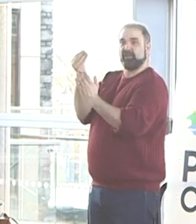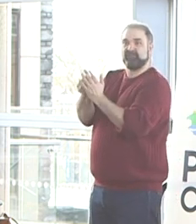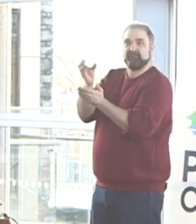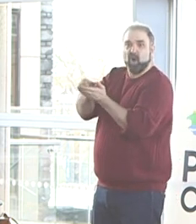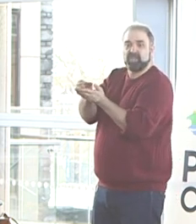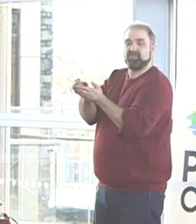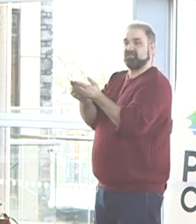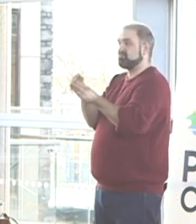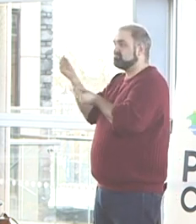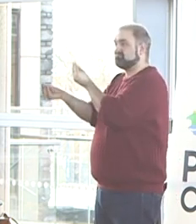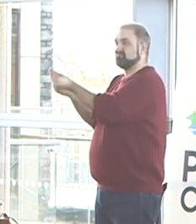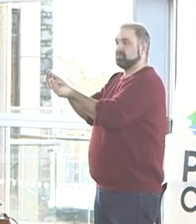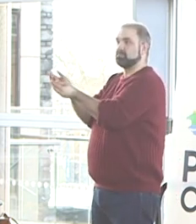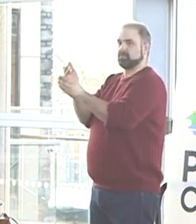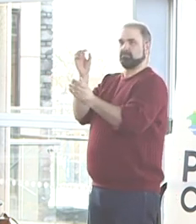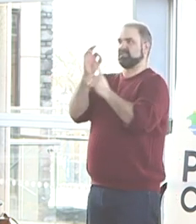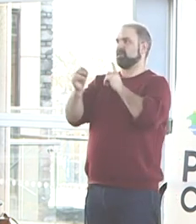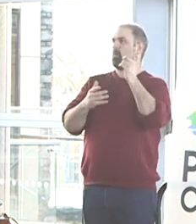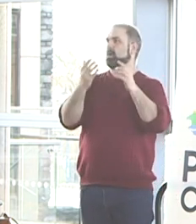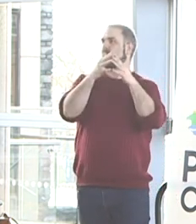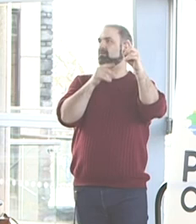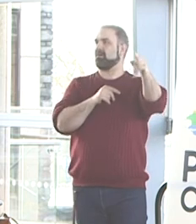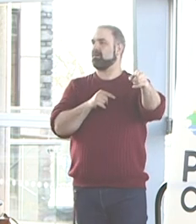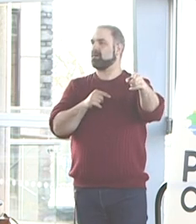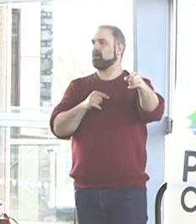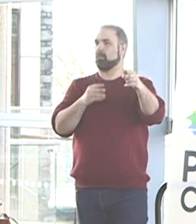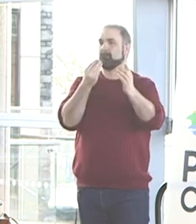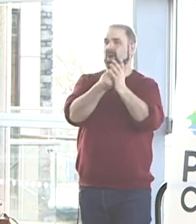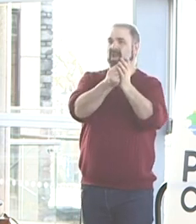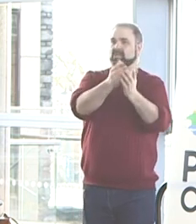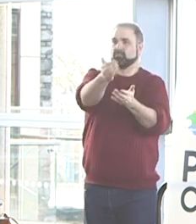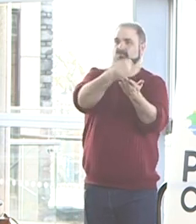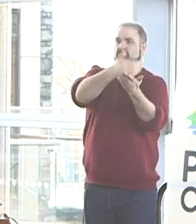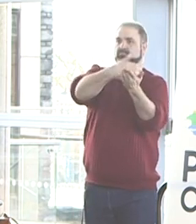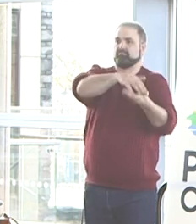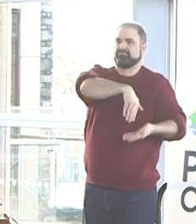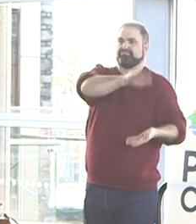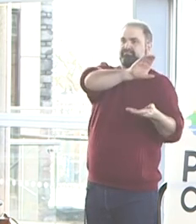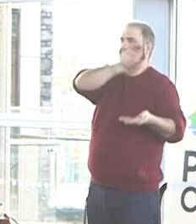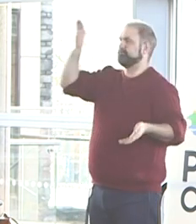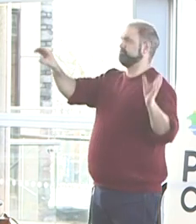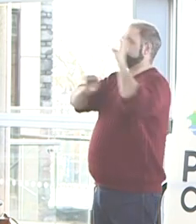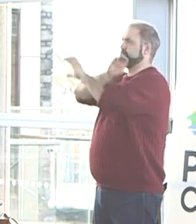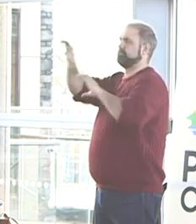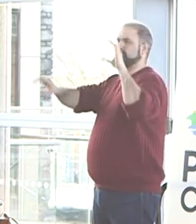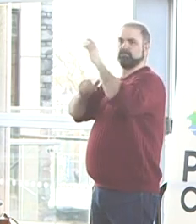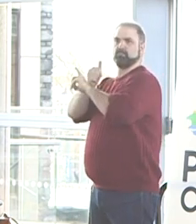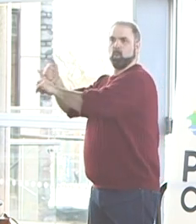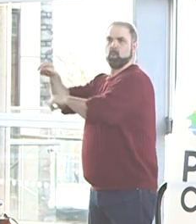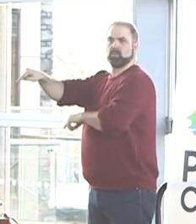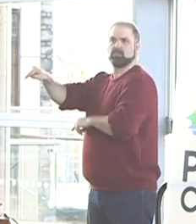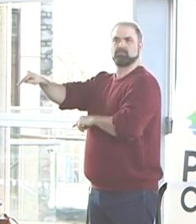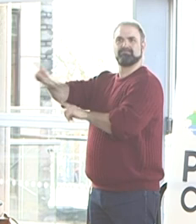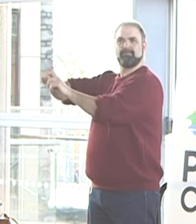around the world, particularly in America, that are putting money, which is often what makes a difference,